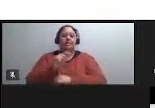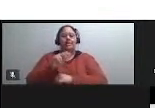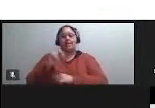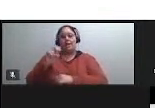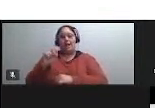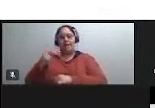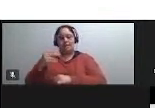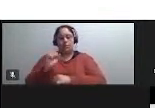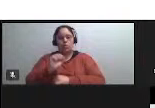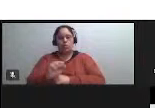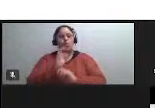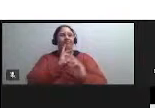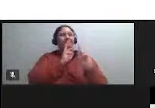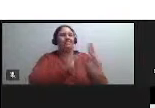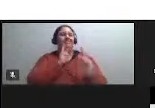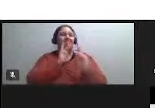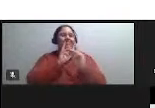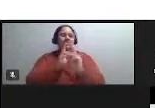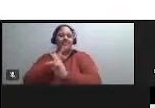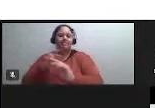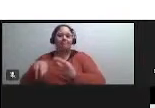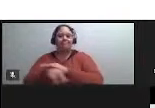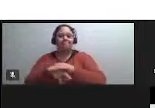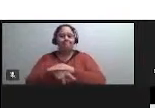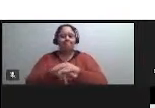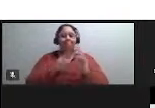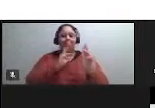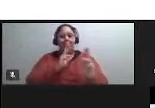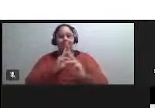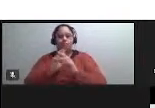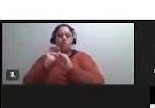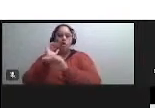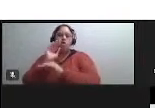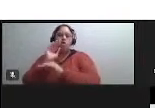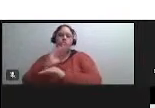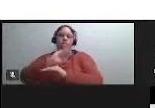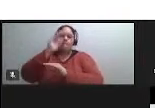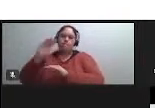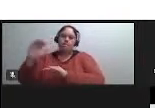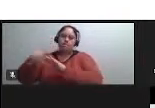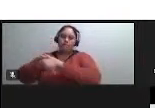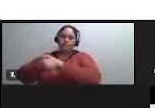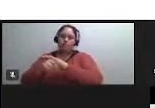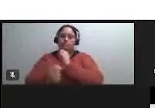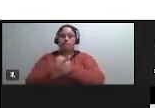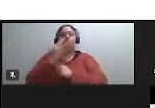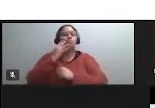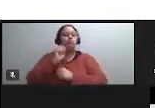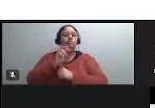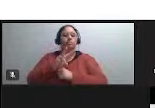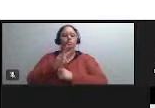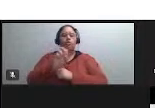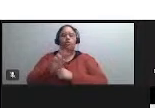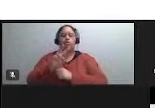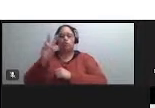Nati visits, the regional visits for the Overberg district, which happened in November of